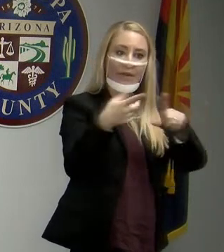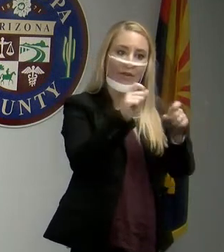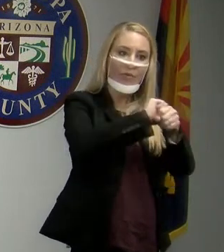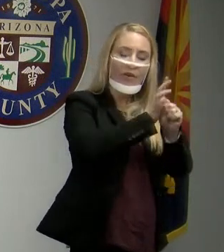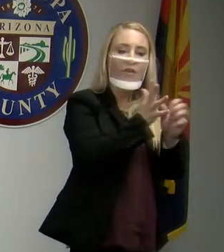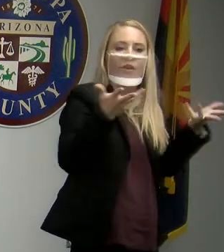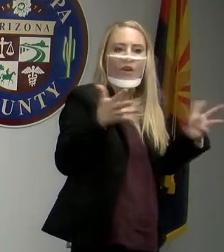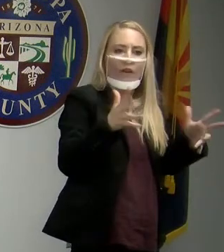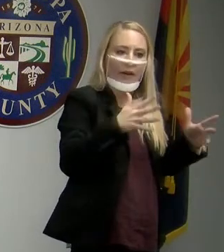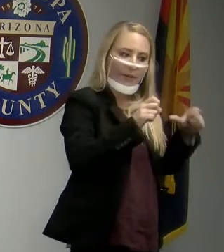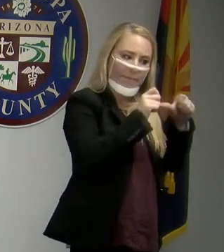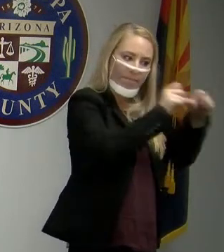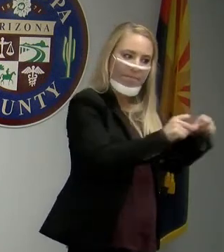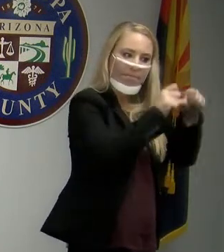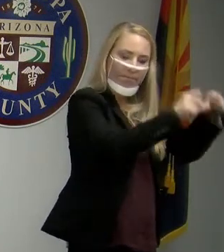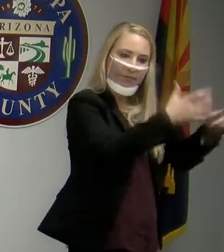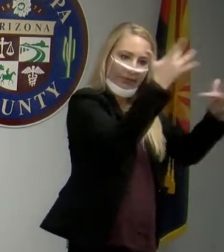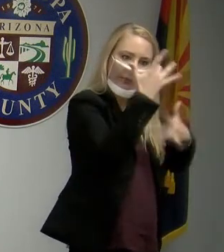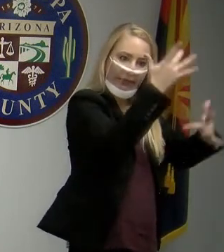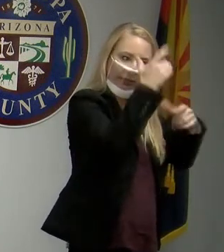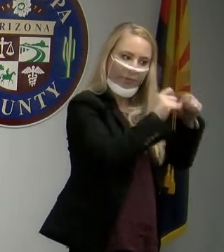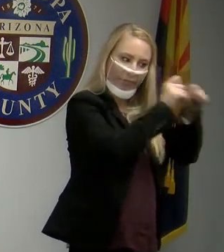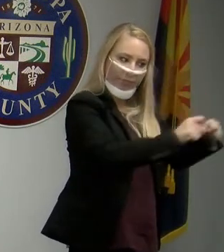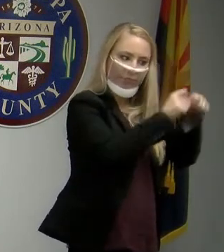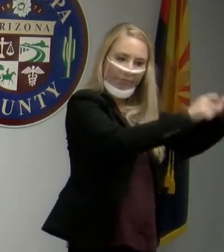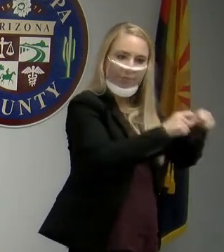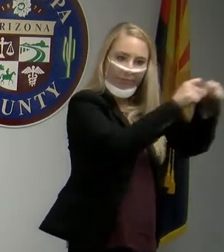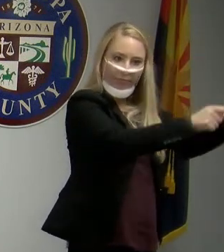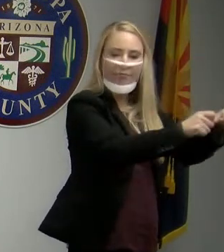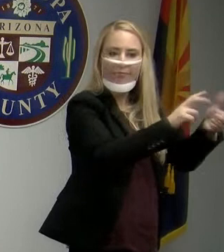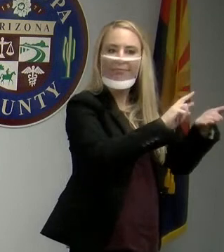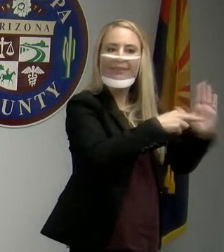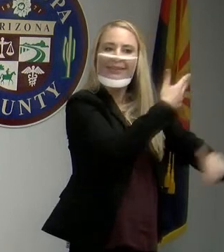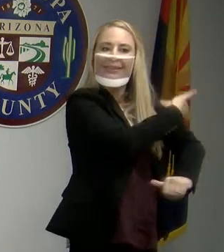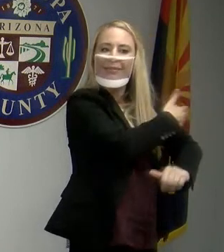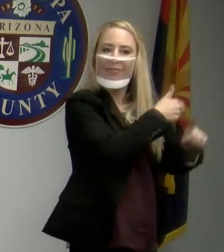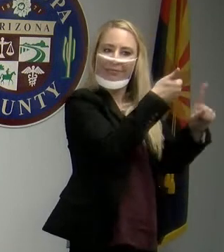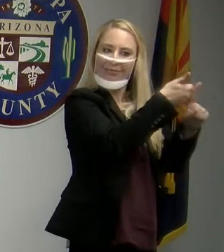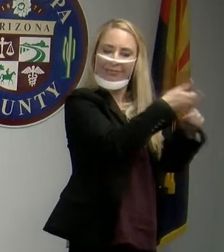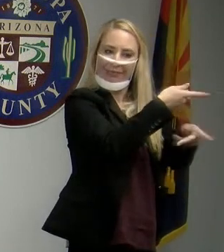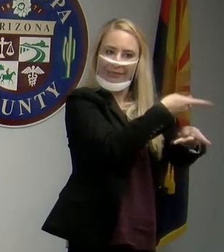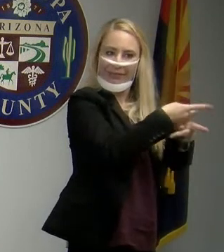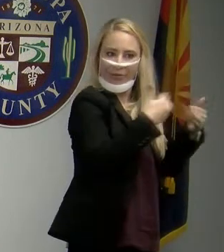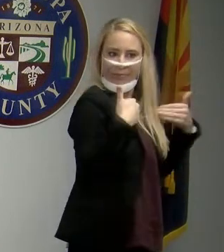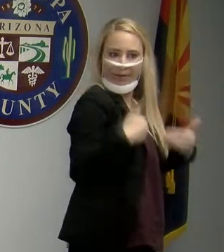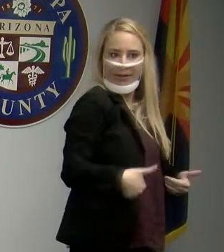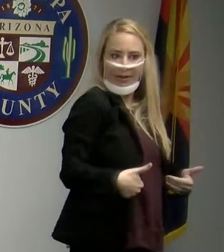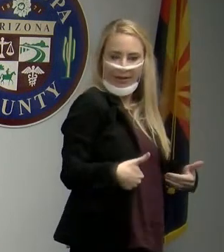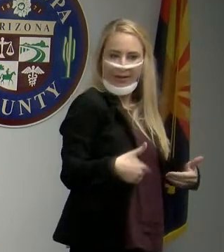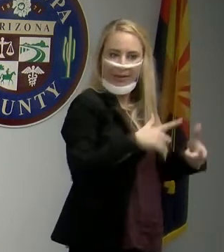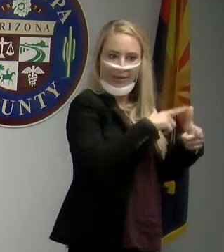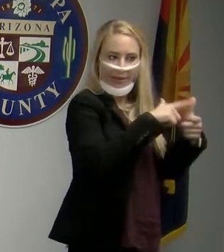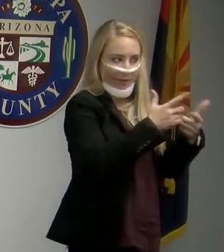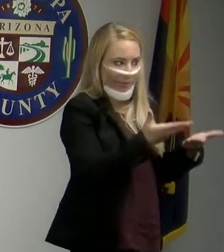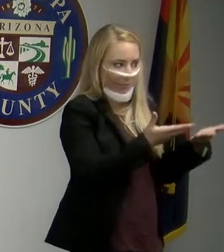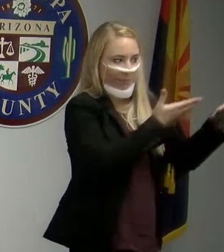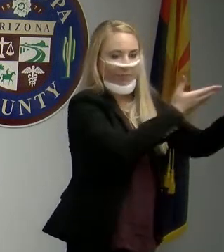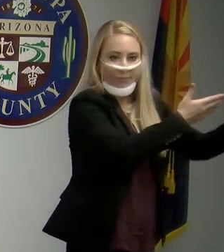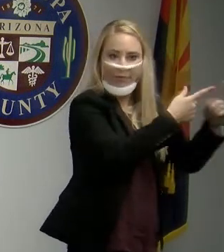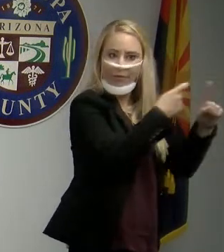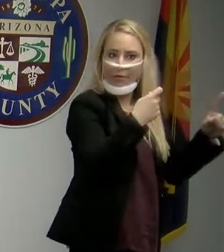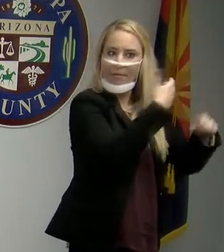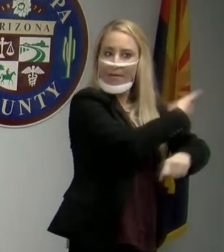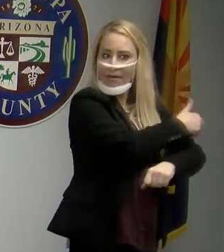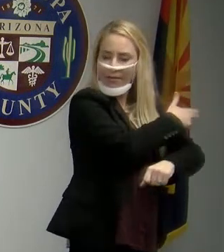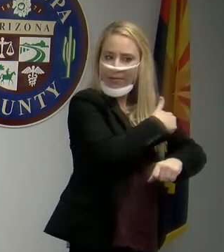are at a hospital, and those medical facilities are then taking care of those needs and then moving the bodies on out of their morgues